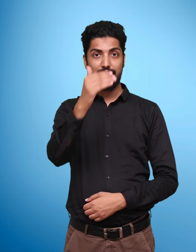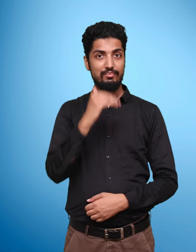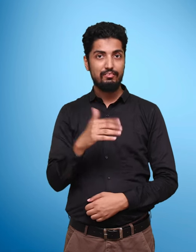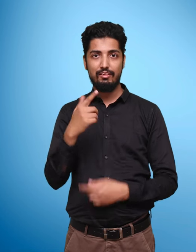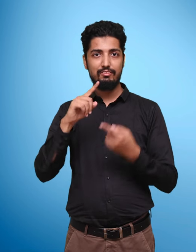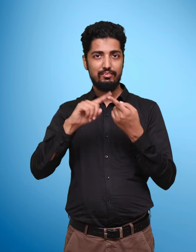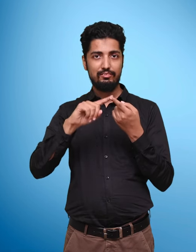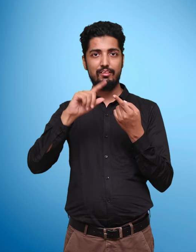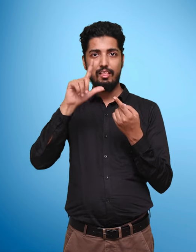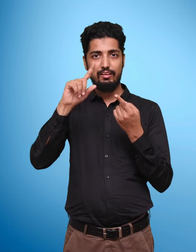Elephant.